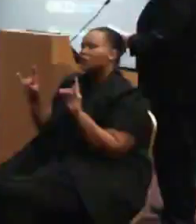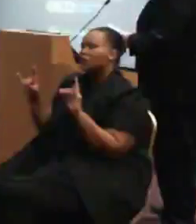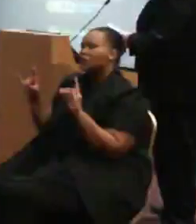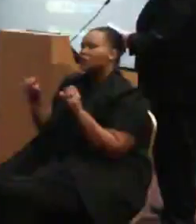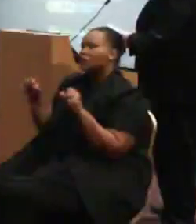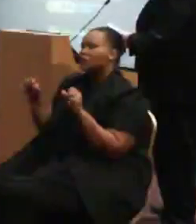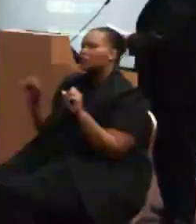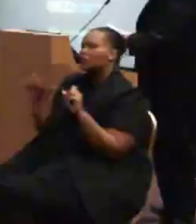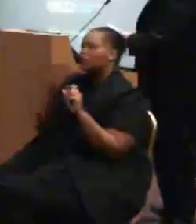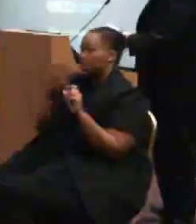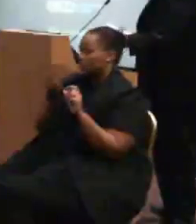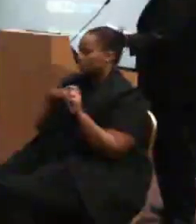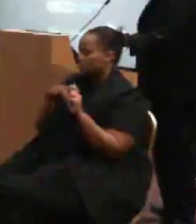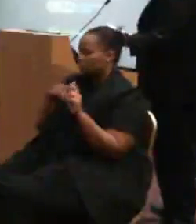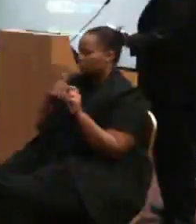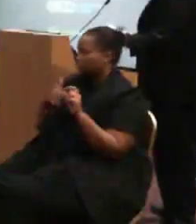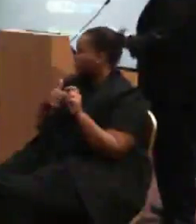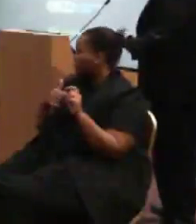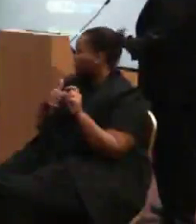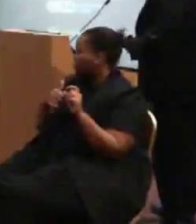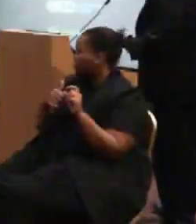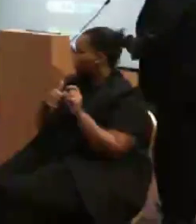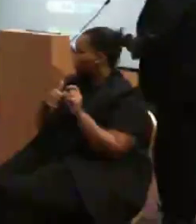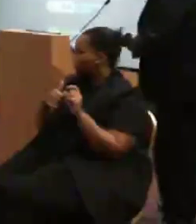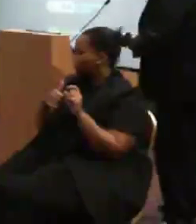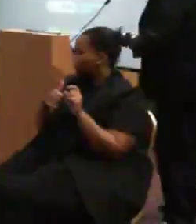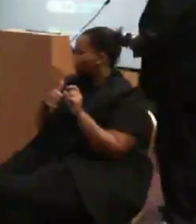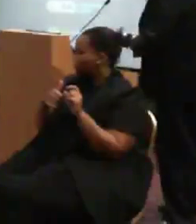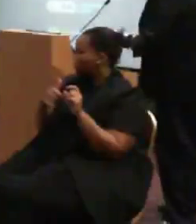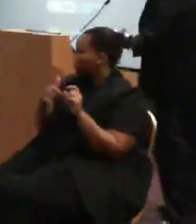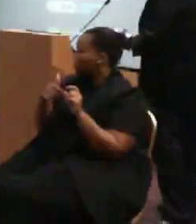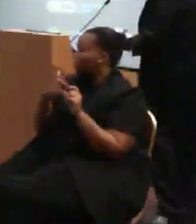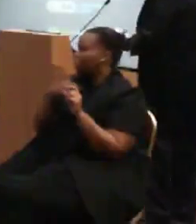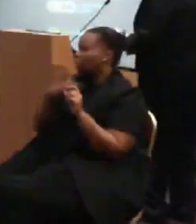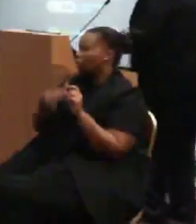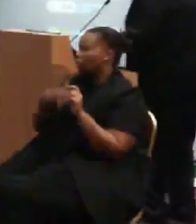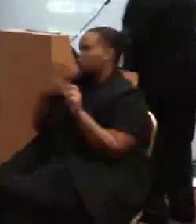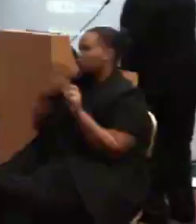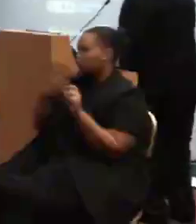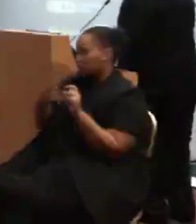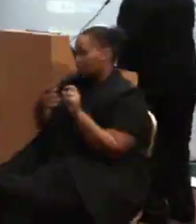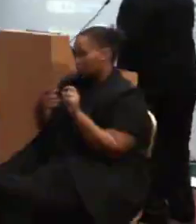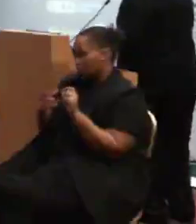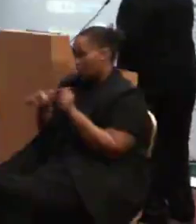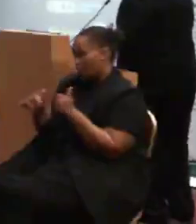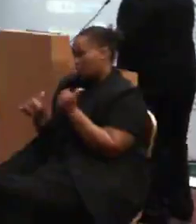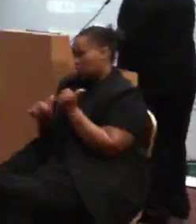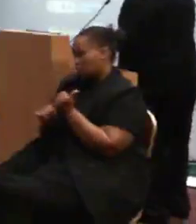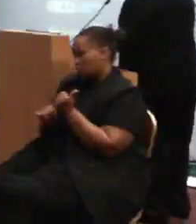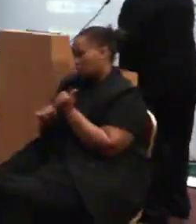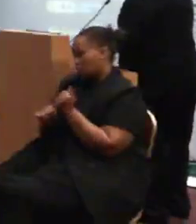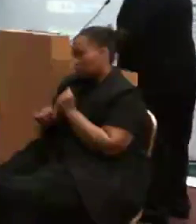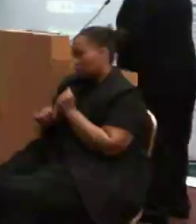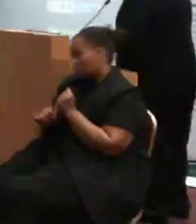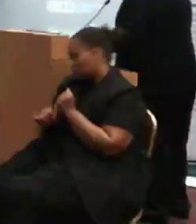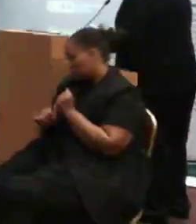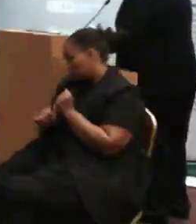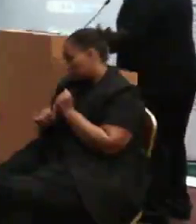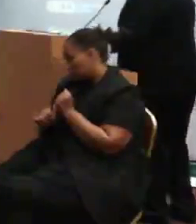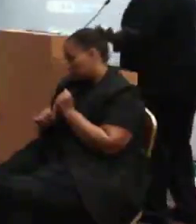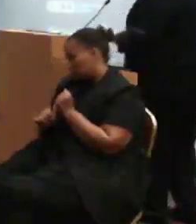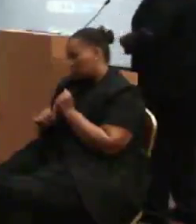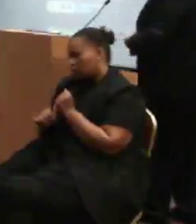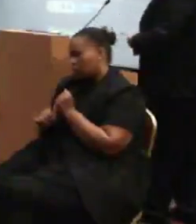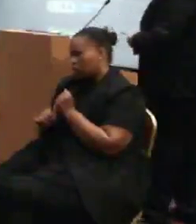questions asked by my colleagues, but I just also to be specific around the overstatement of the assets from your side in the information